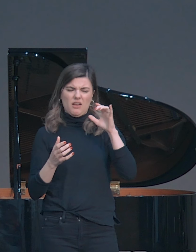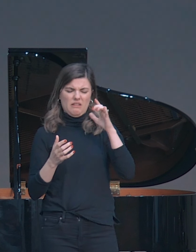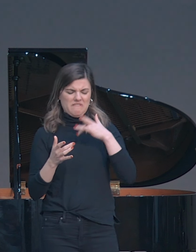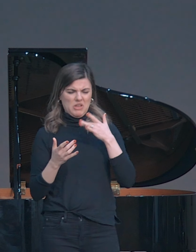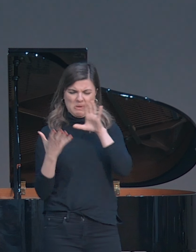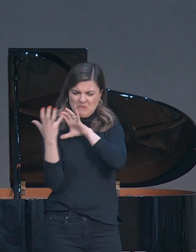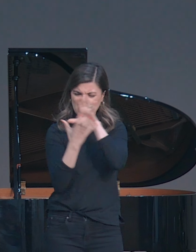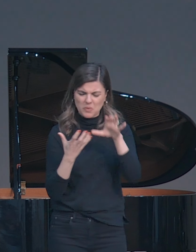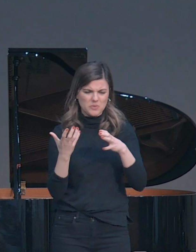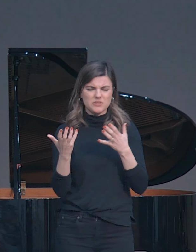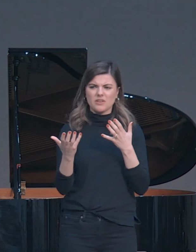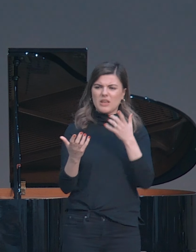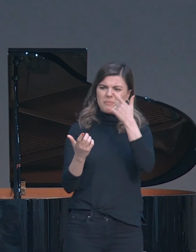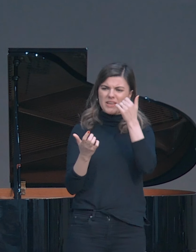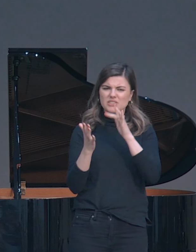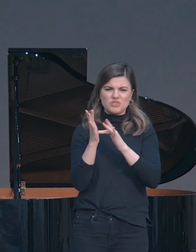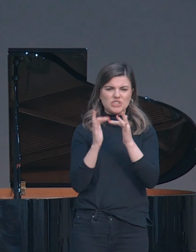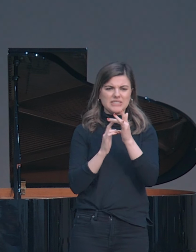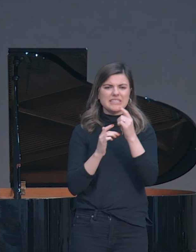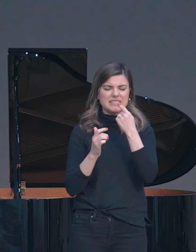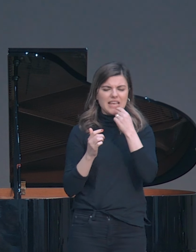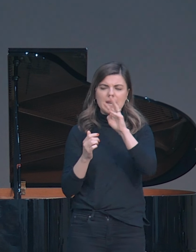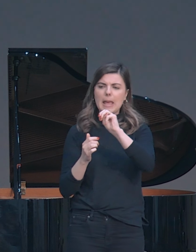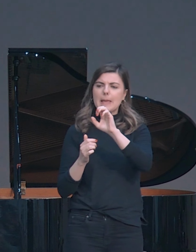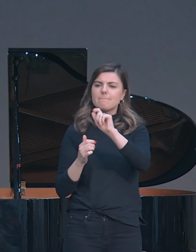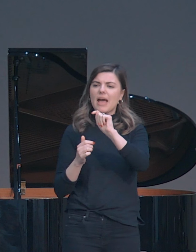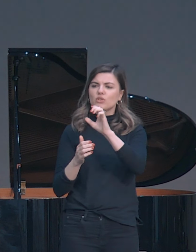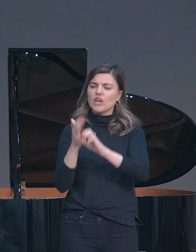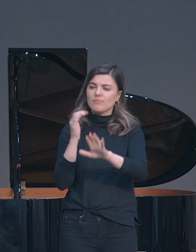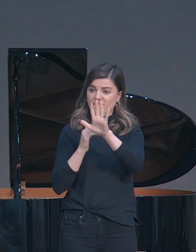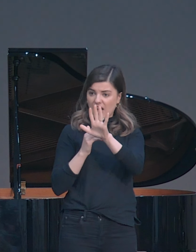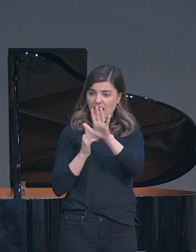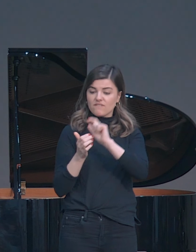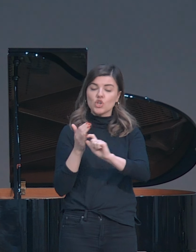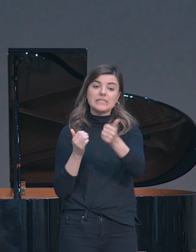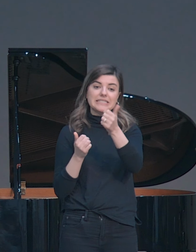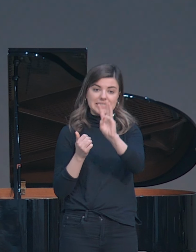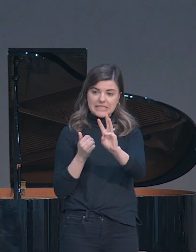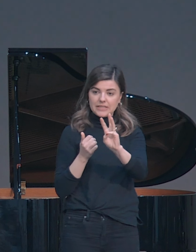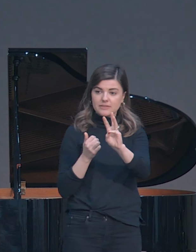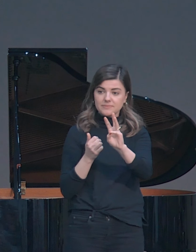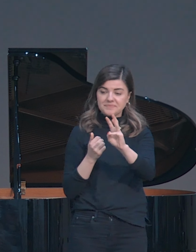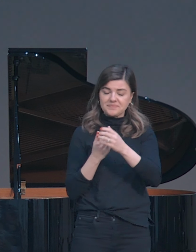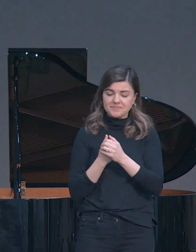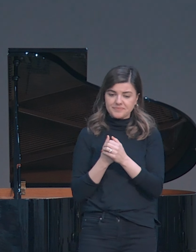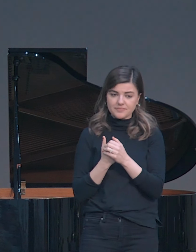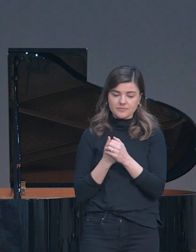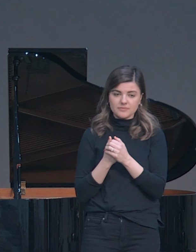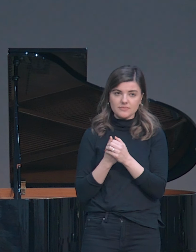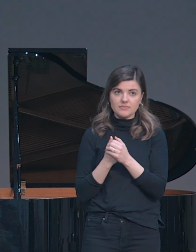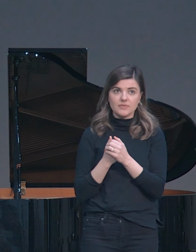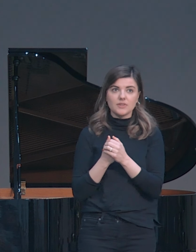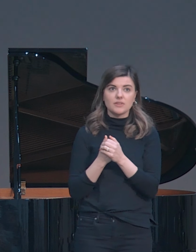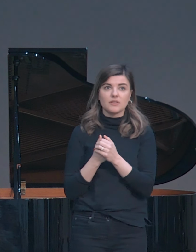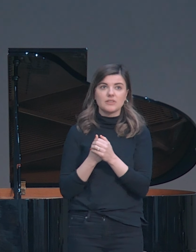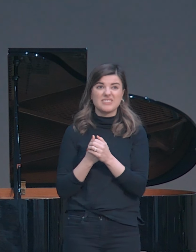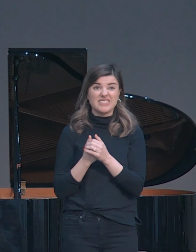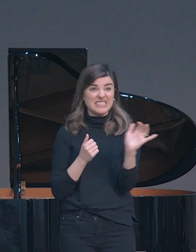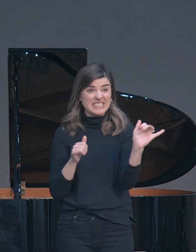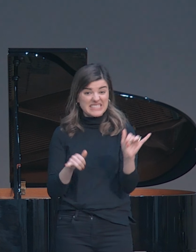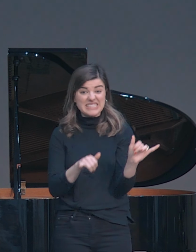confused because of what Jesus said in Matthew 5, verse 16. In the same